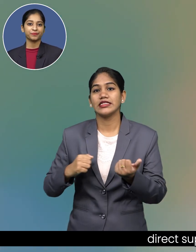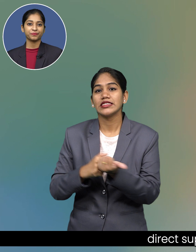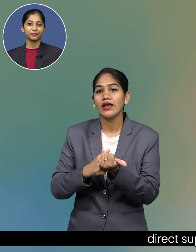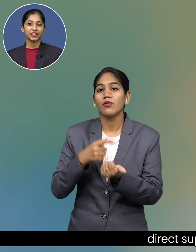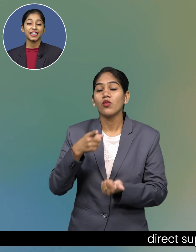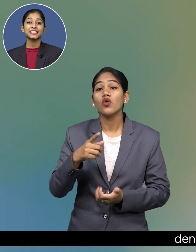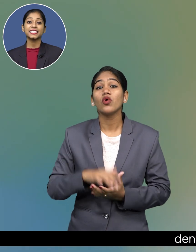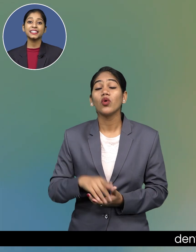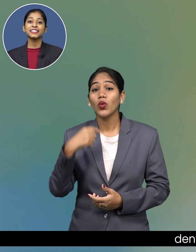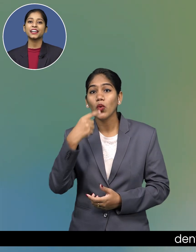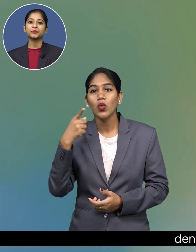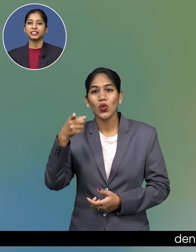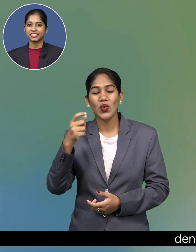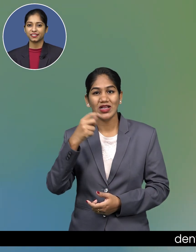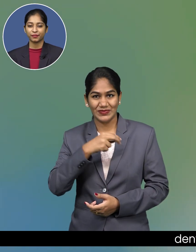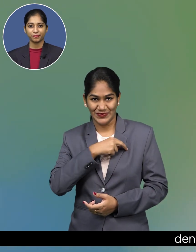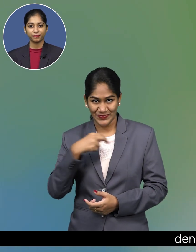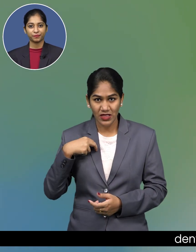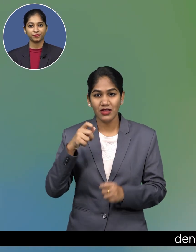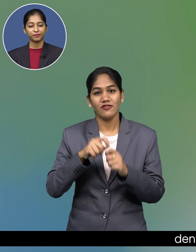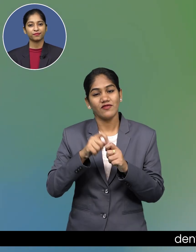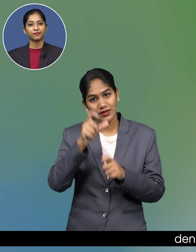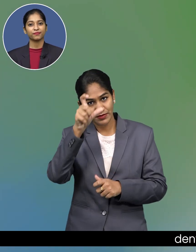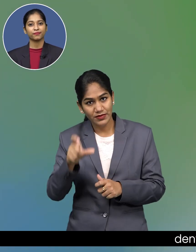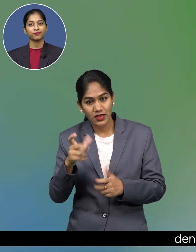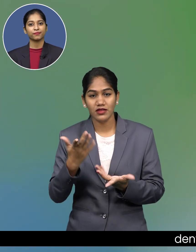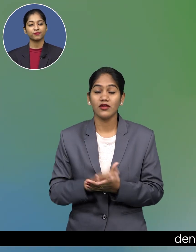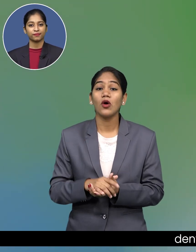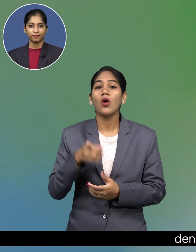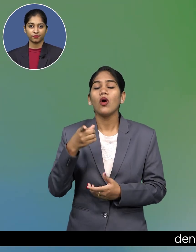dentist. Dental therapist.